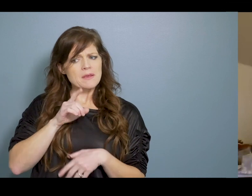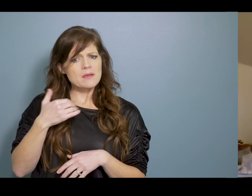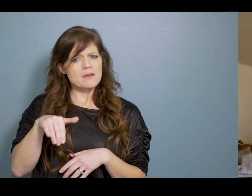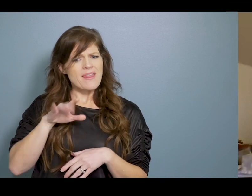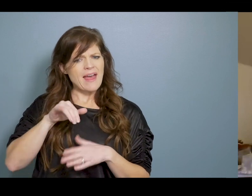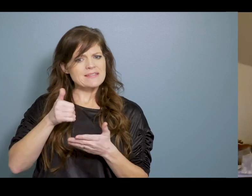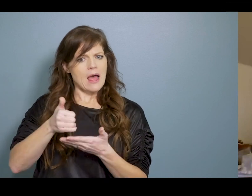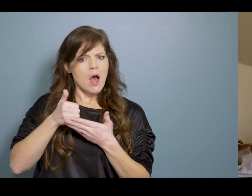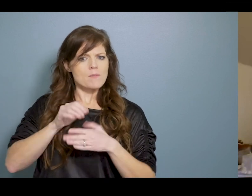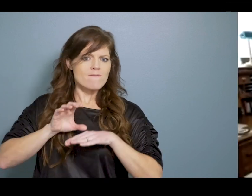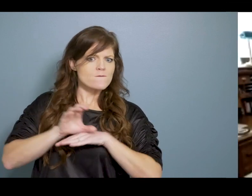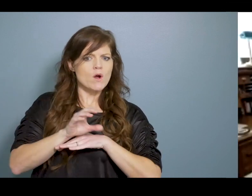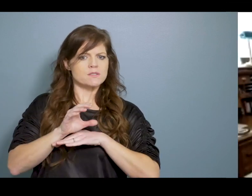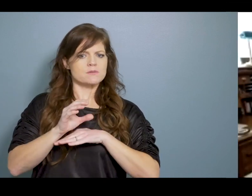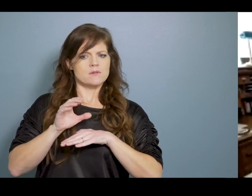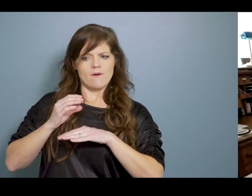an accelerant